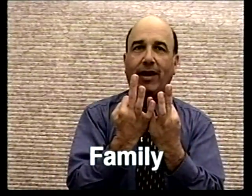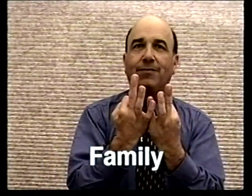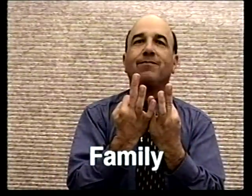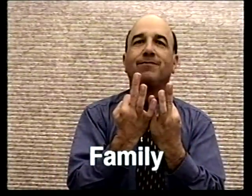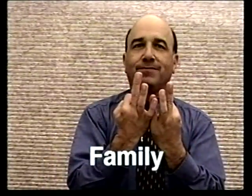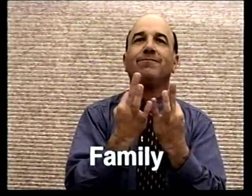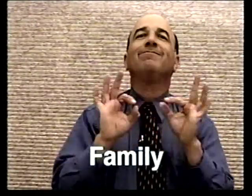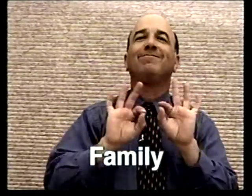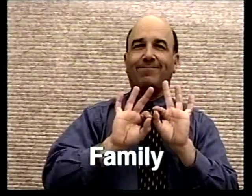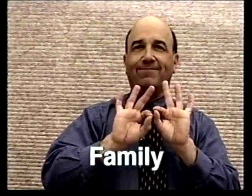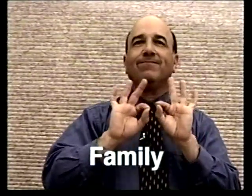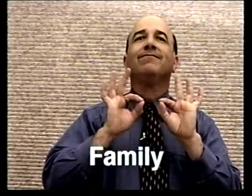Family.